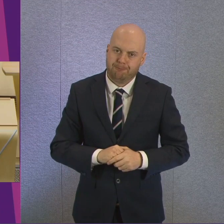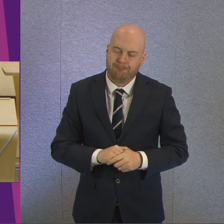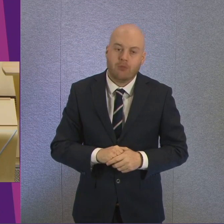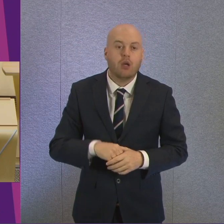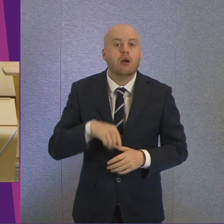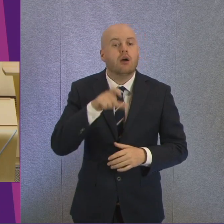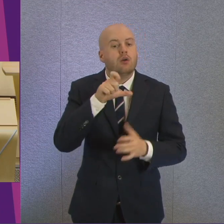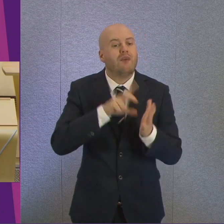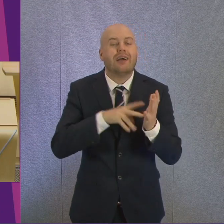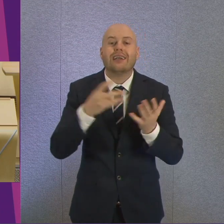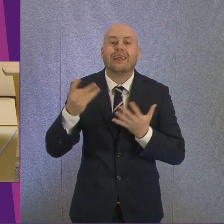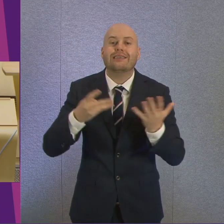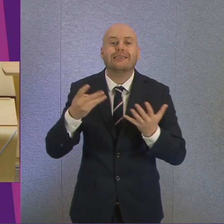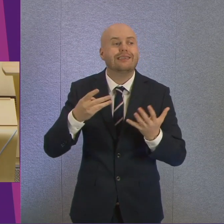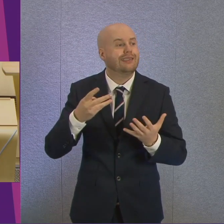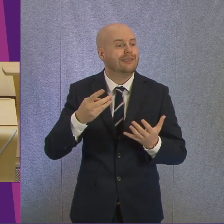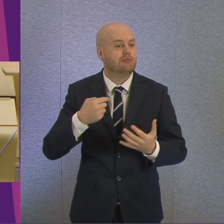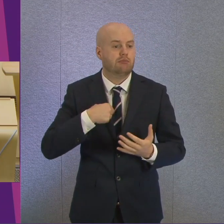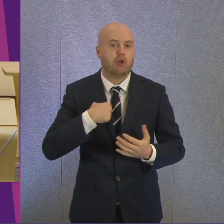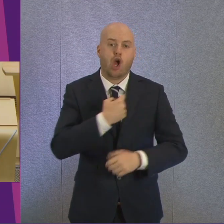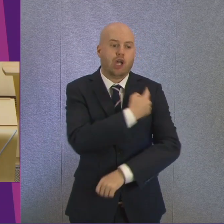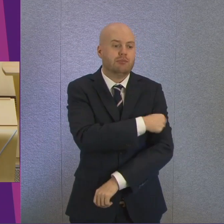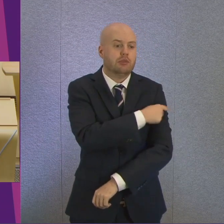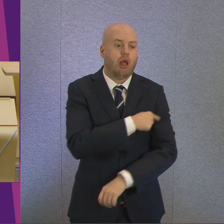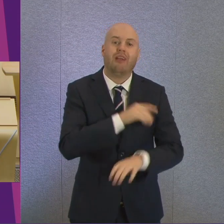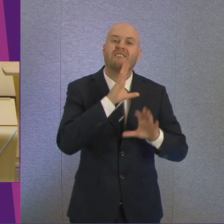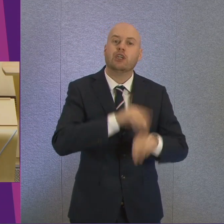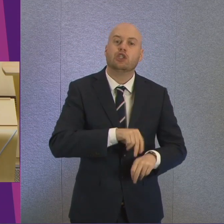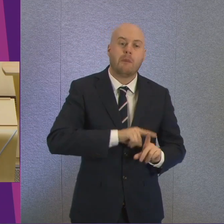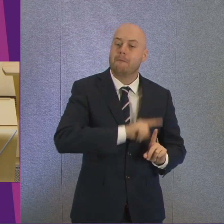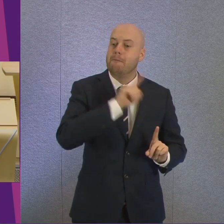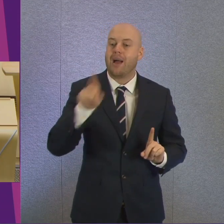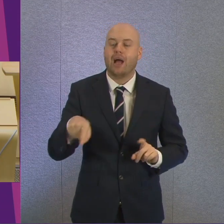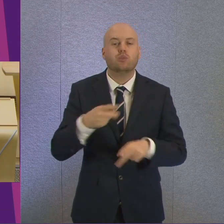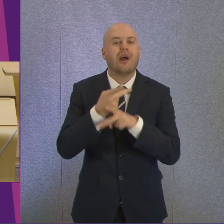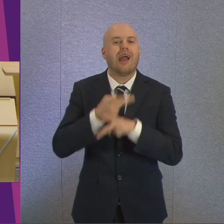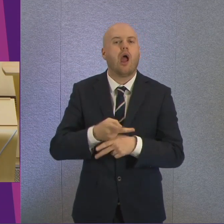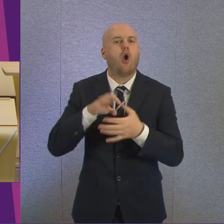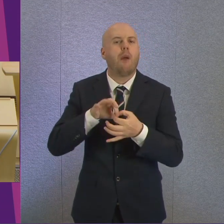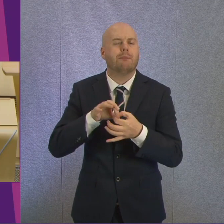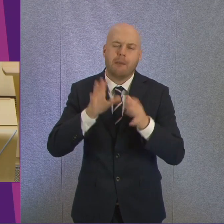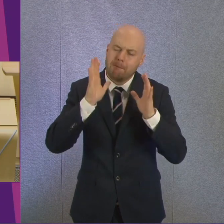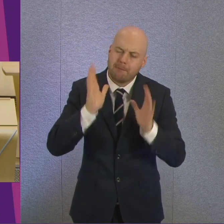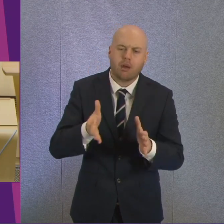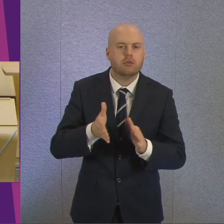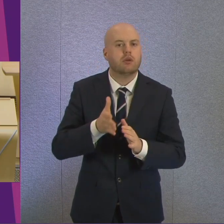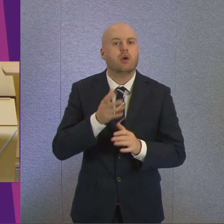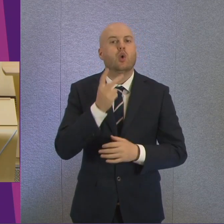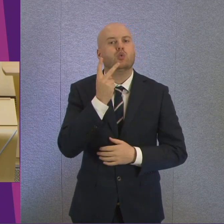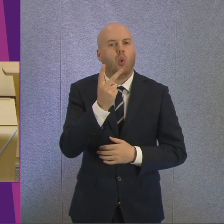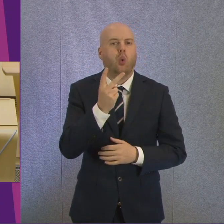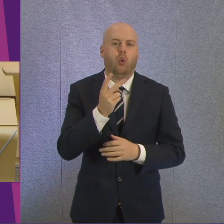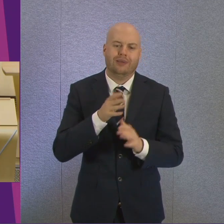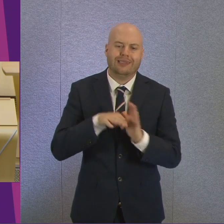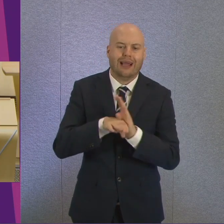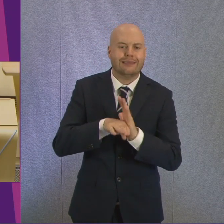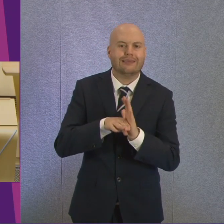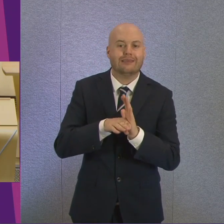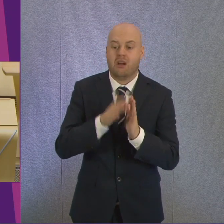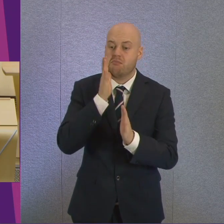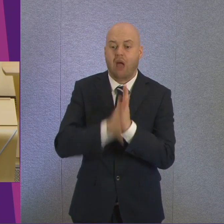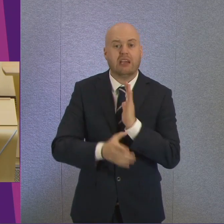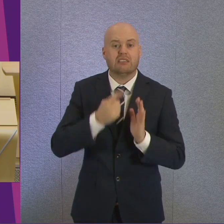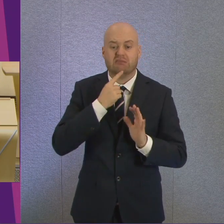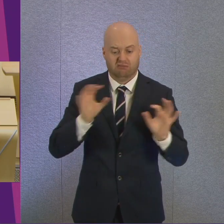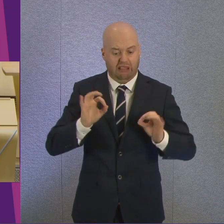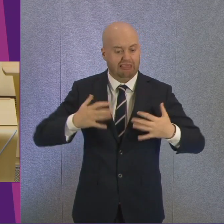care home should have given 2 negative tests before discharge. I now expect other new admissions to care homes